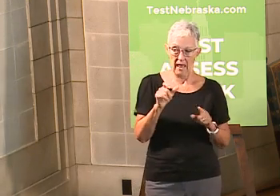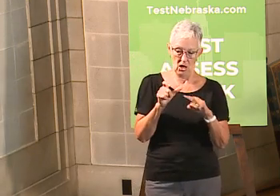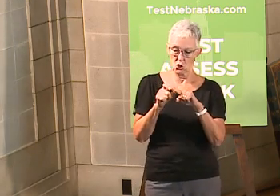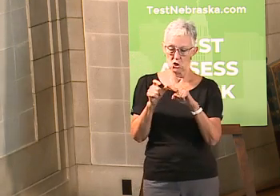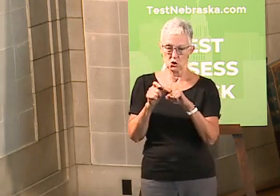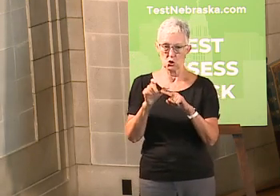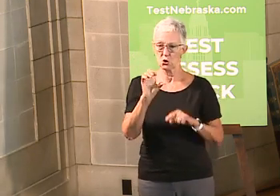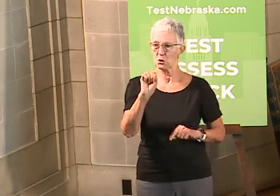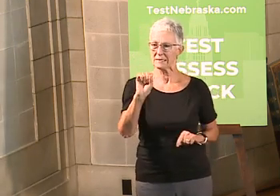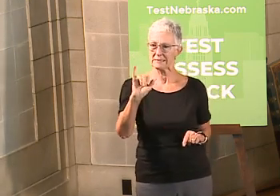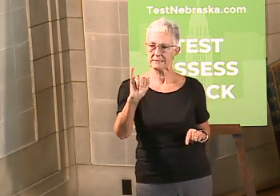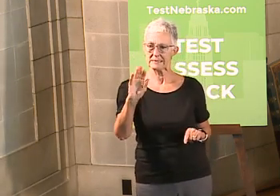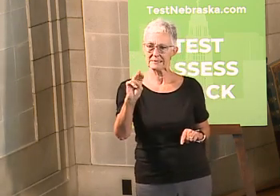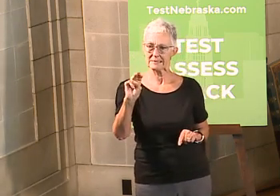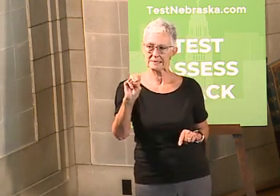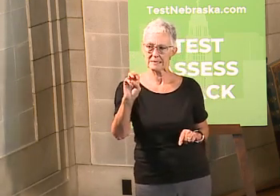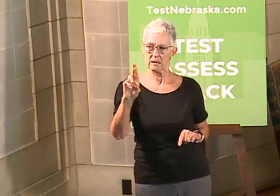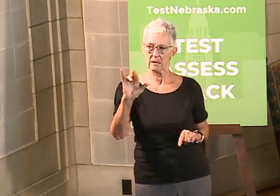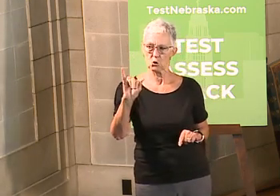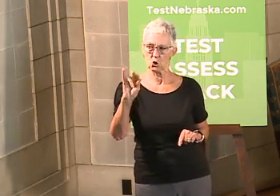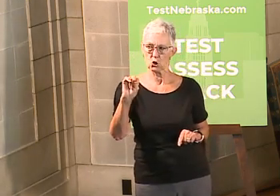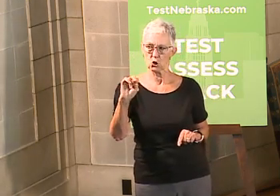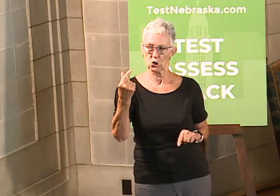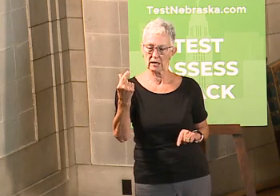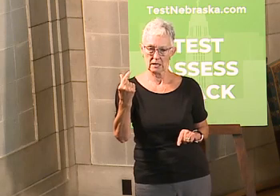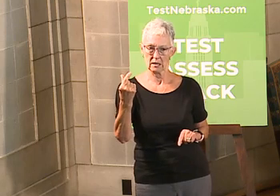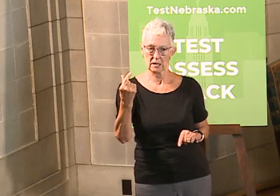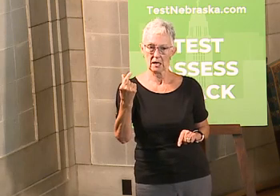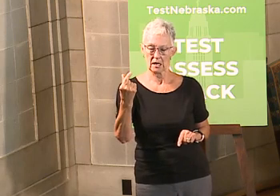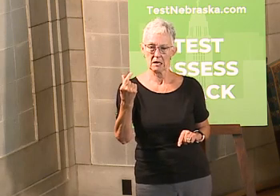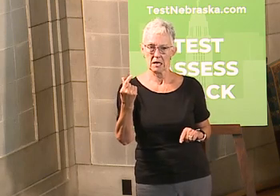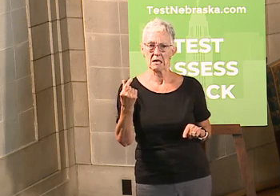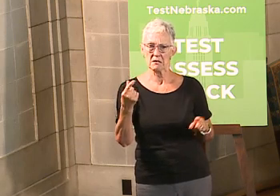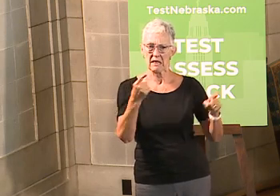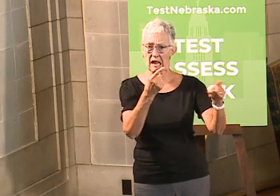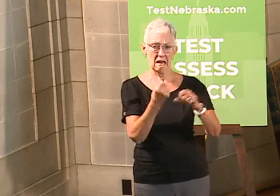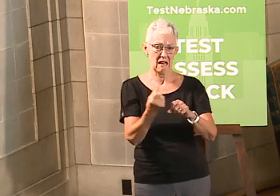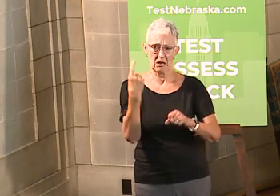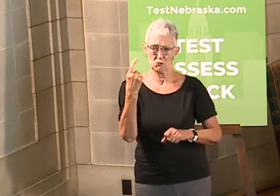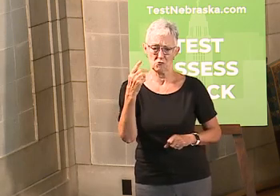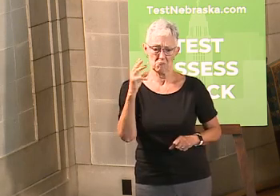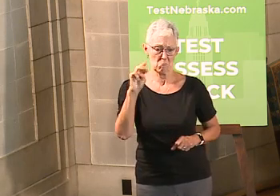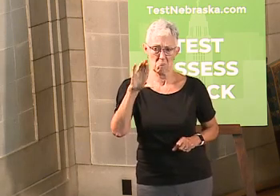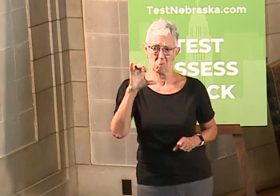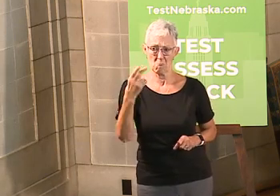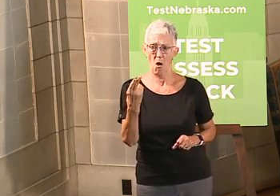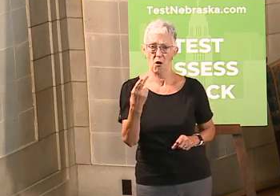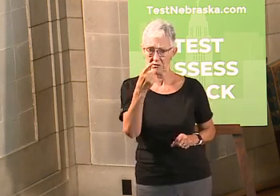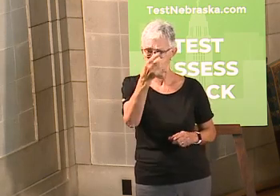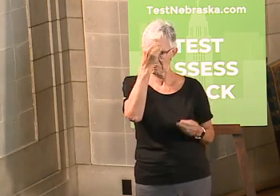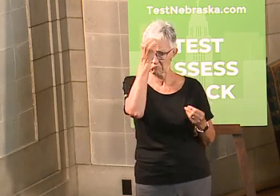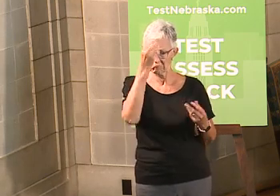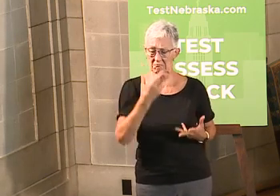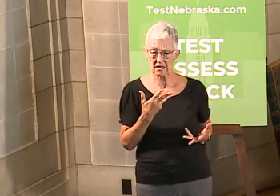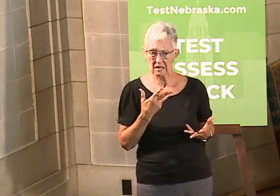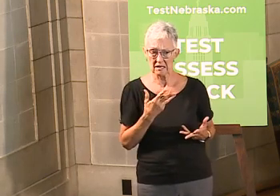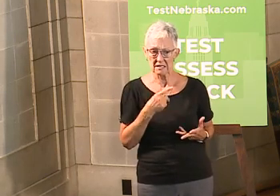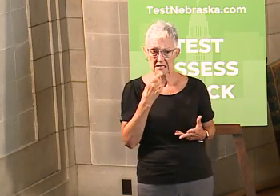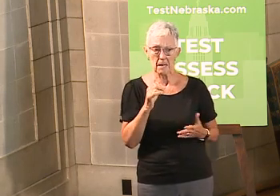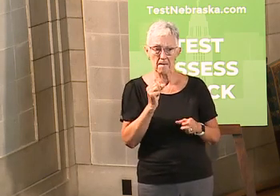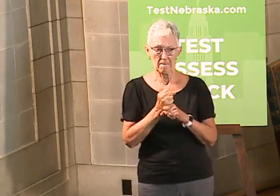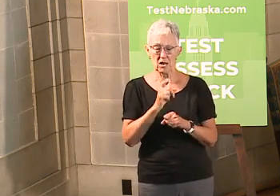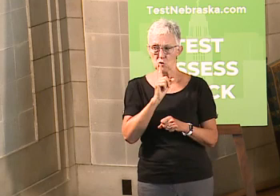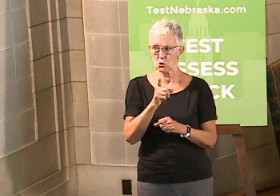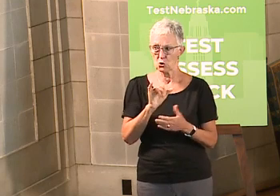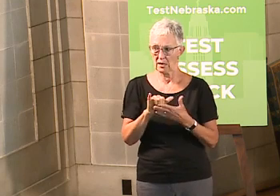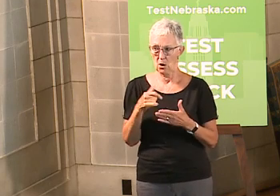used back in March about how this would go, that your whole goal is to make sure that you flatten the curve so that you